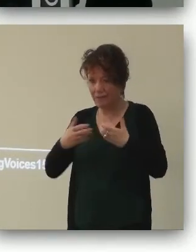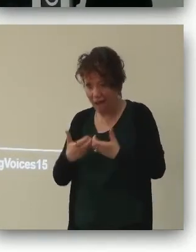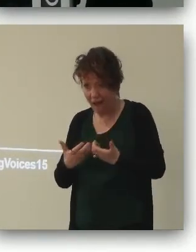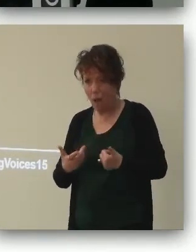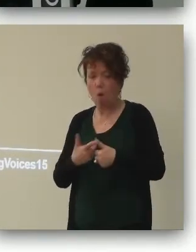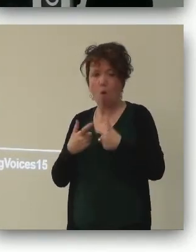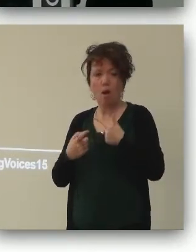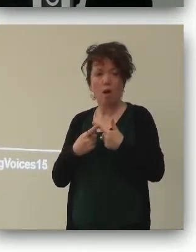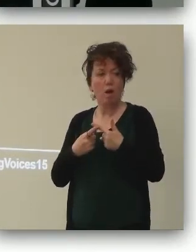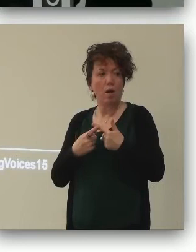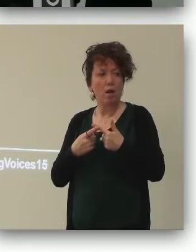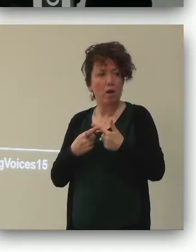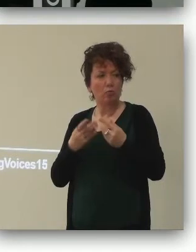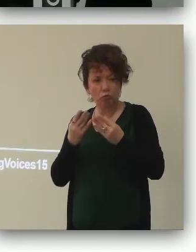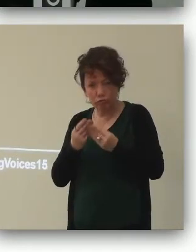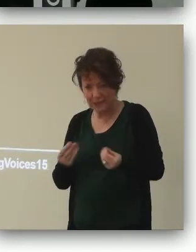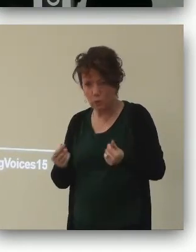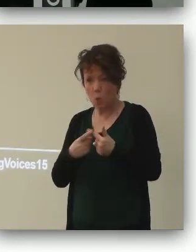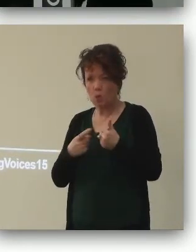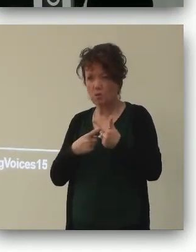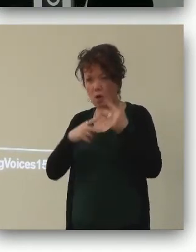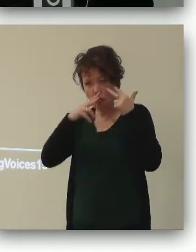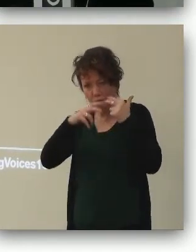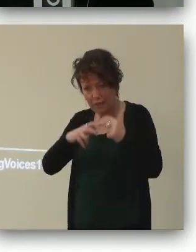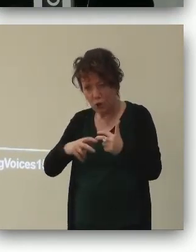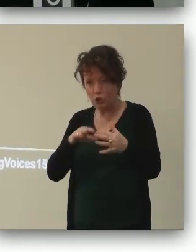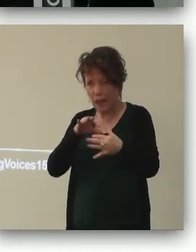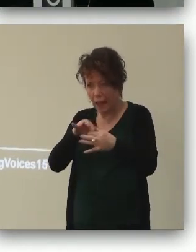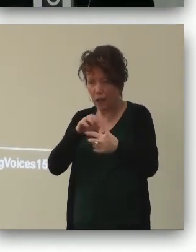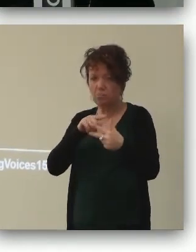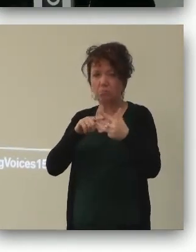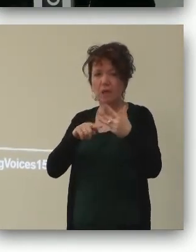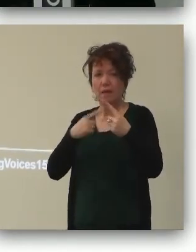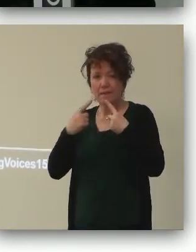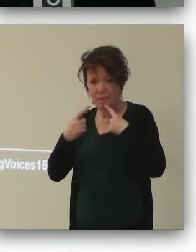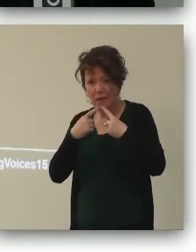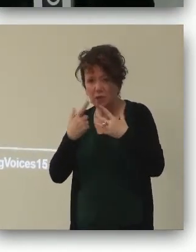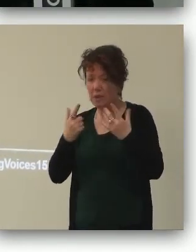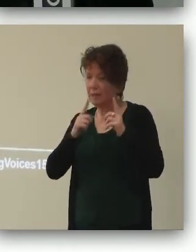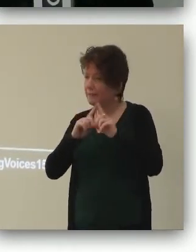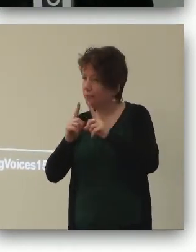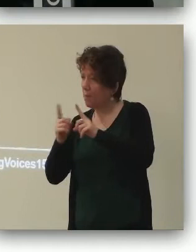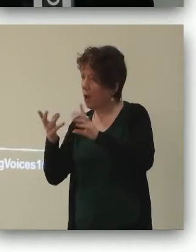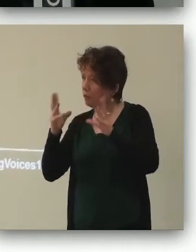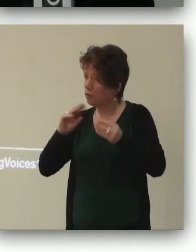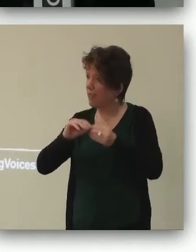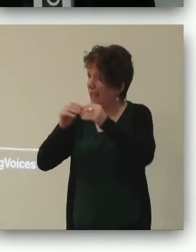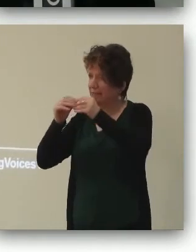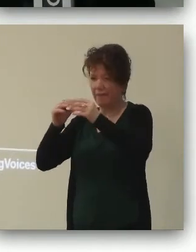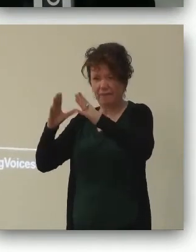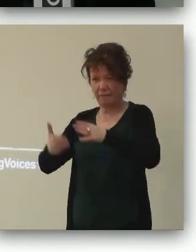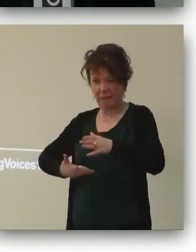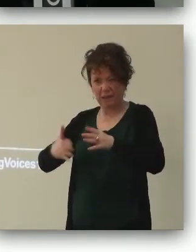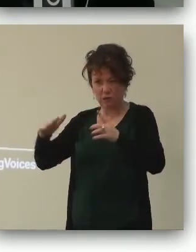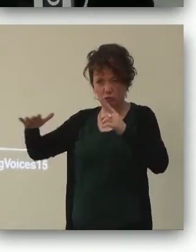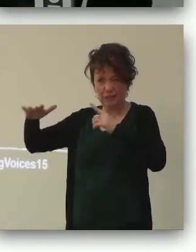apprenticeship. There's resources with research links, information about different parts of the creative sector,